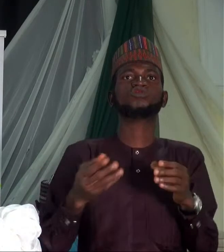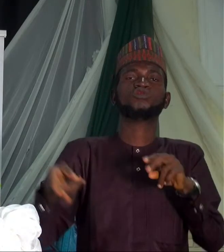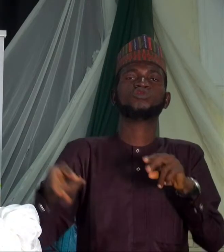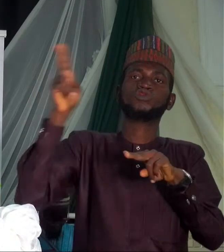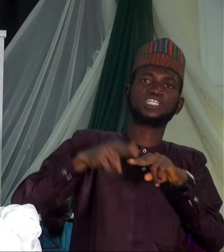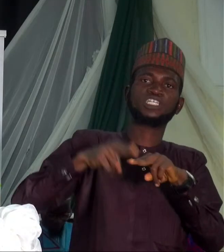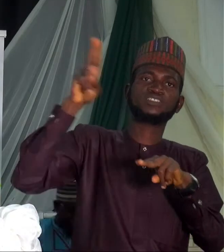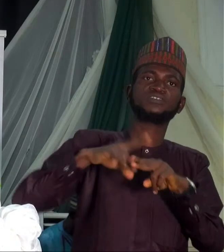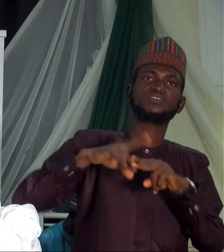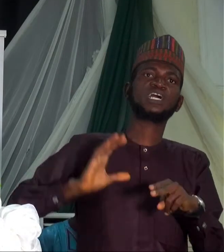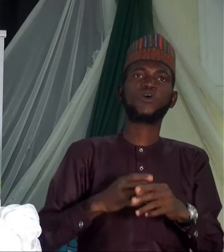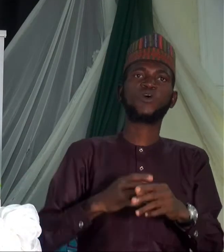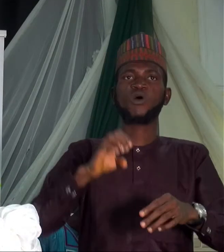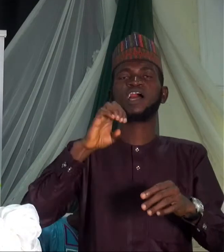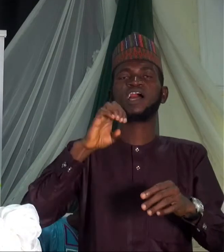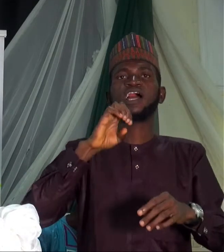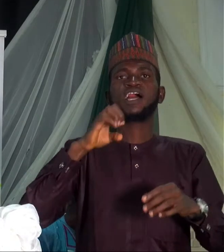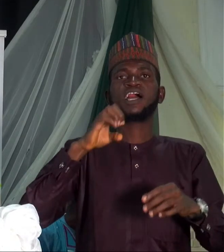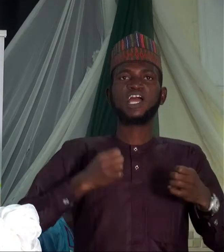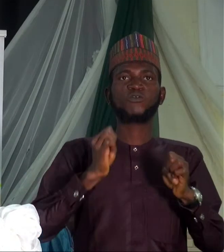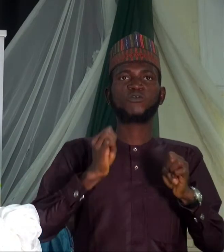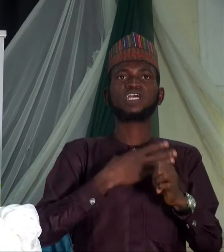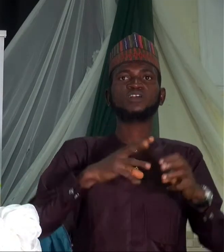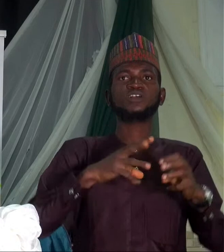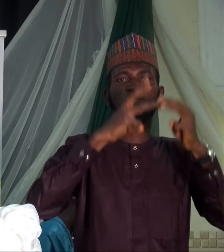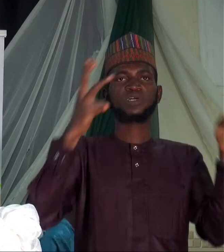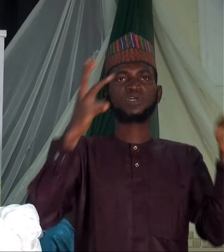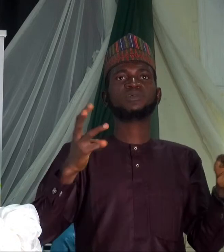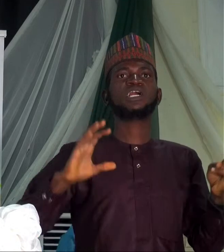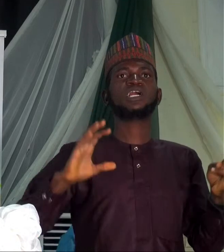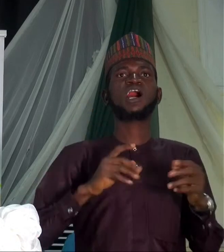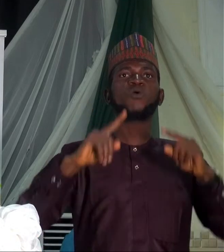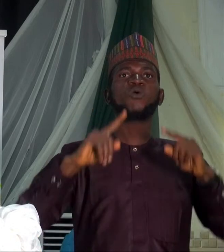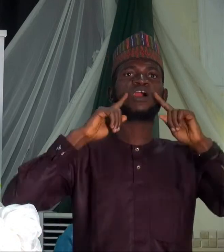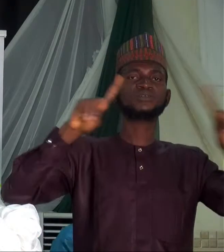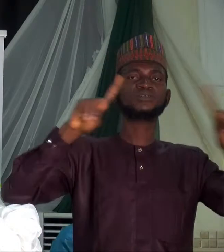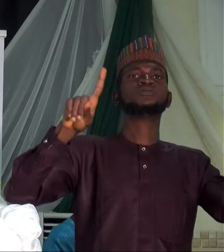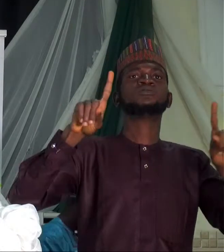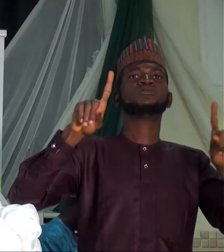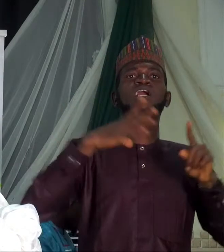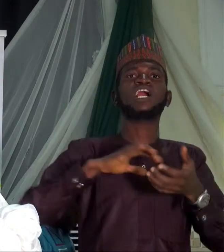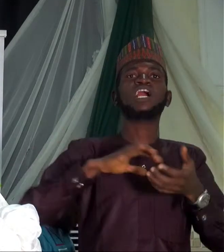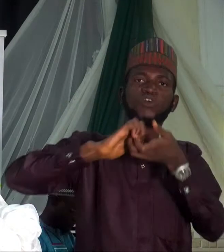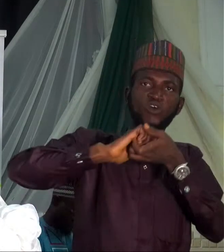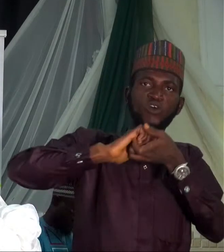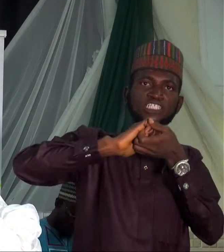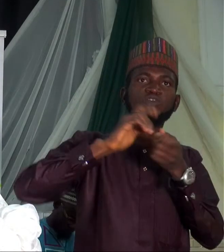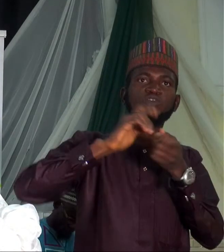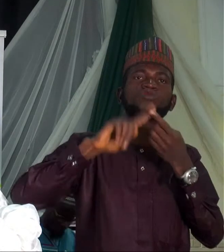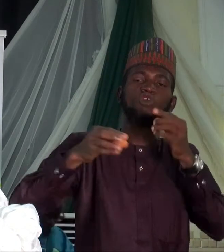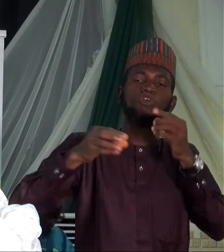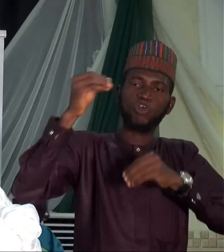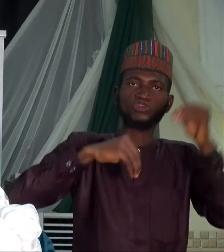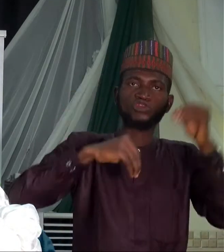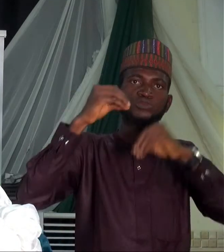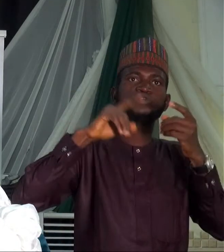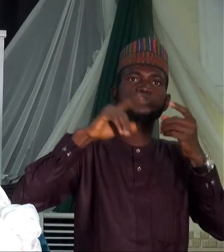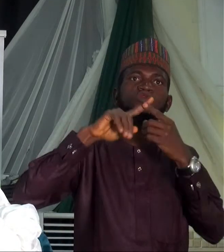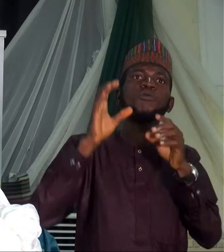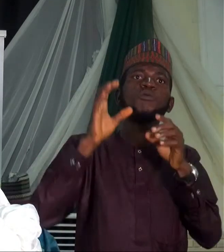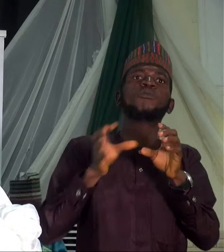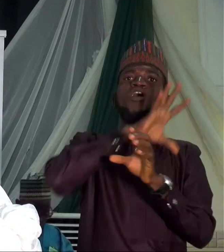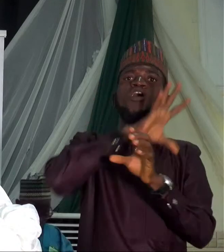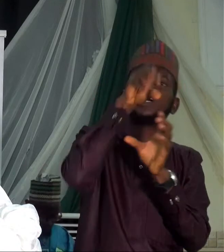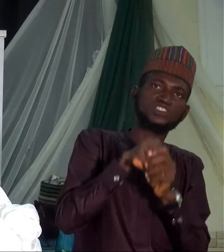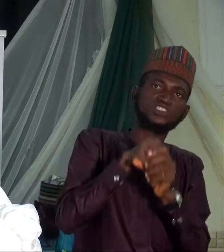effort, maximize our outreach, and collectively contribute towards a more inclusive and